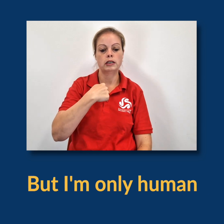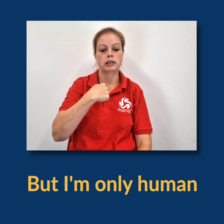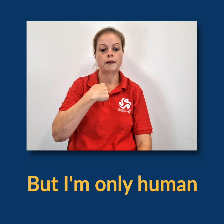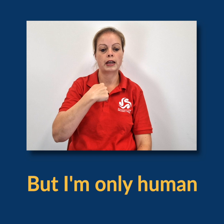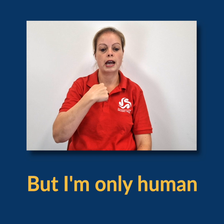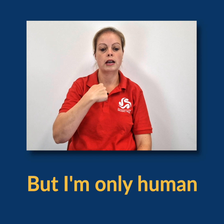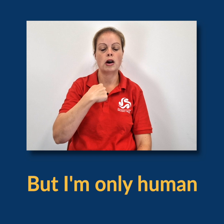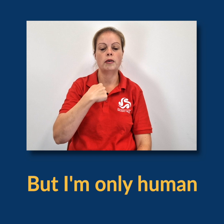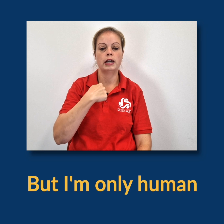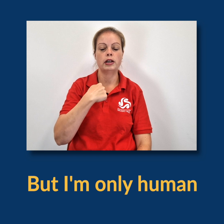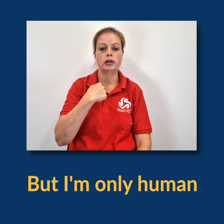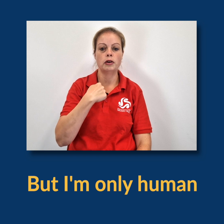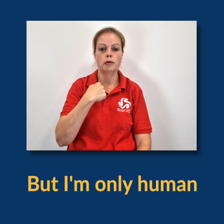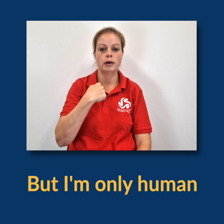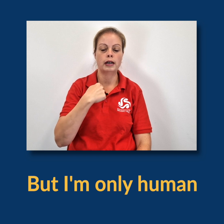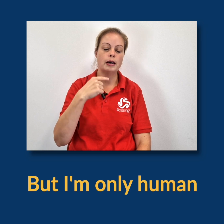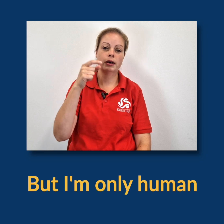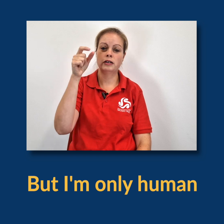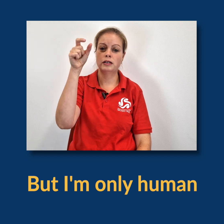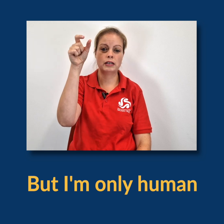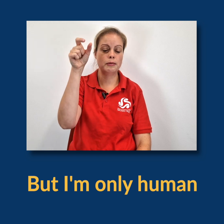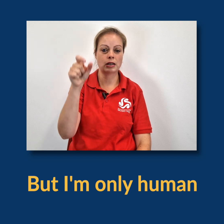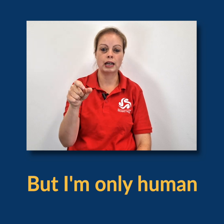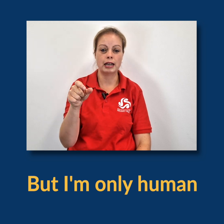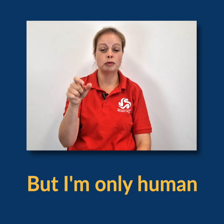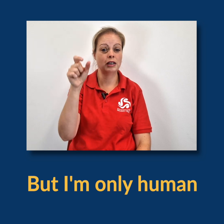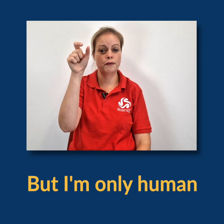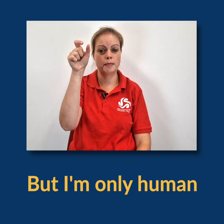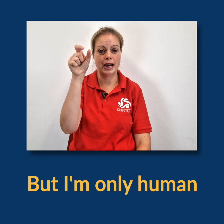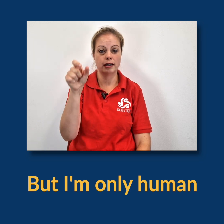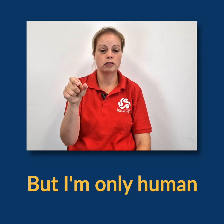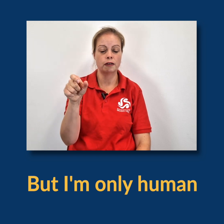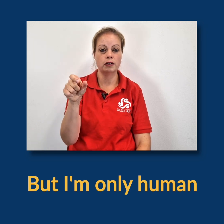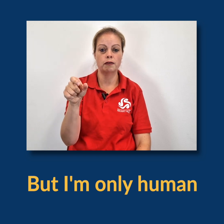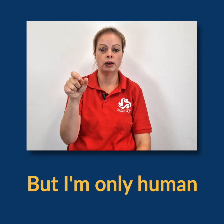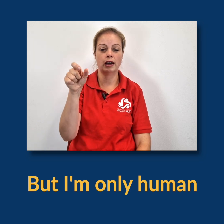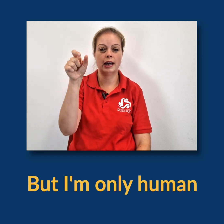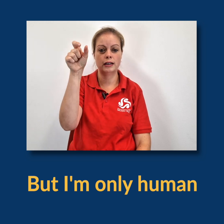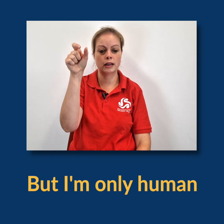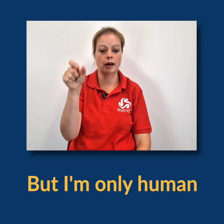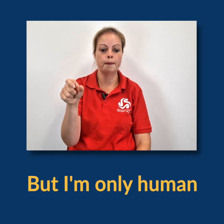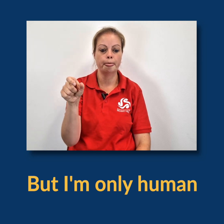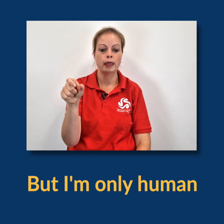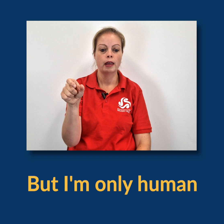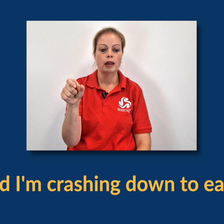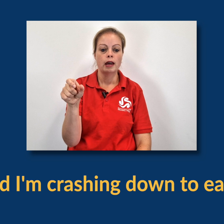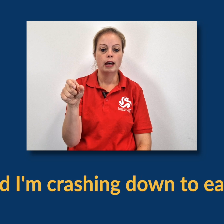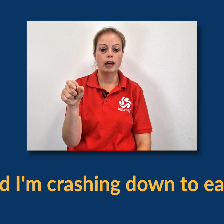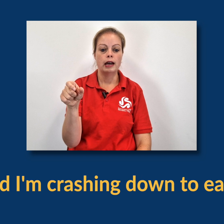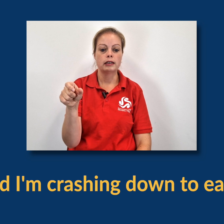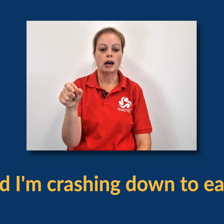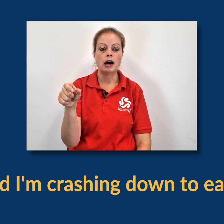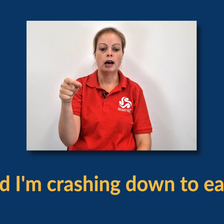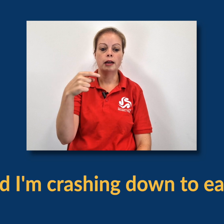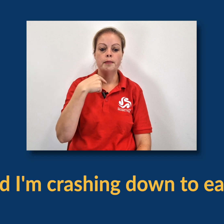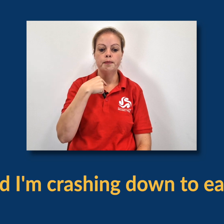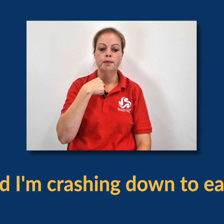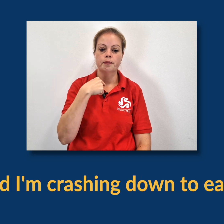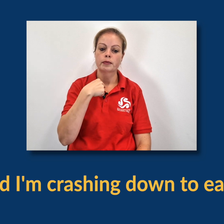yourself again, only human, and we're going to do the same sign again as we did for man. So first finger and thumb, and I'm,